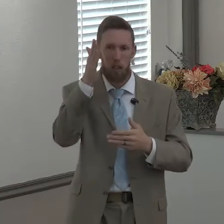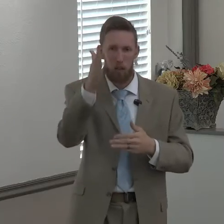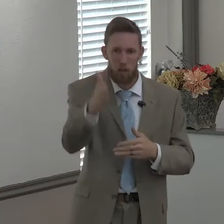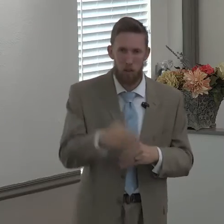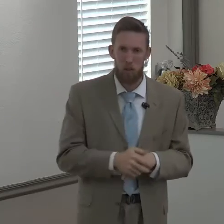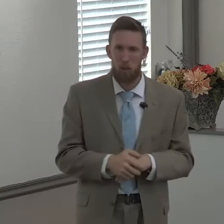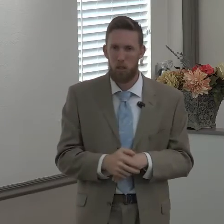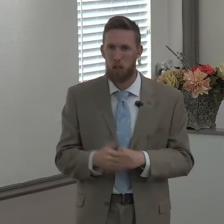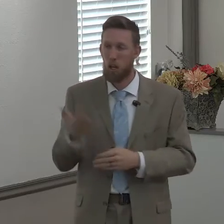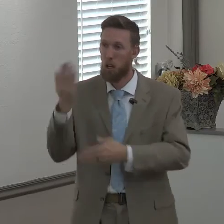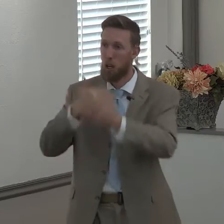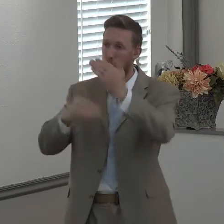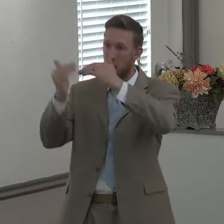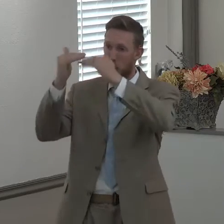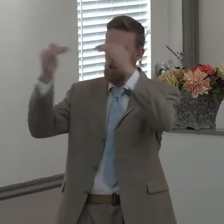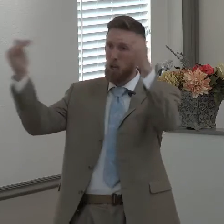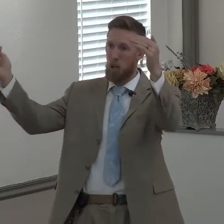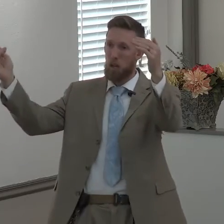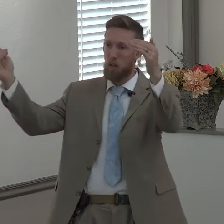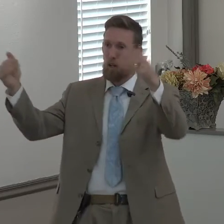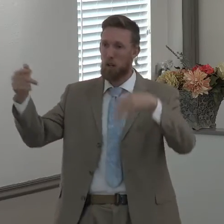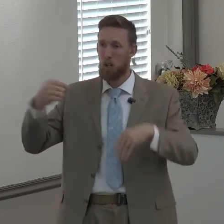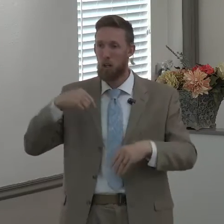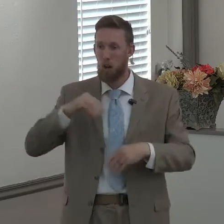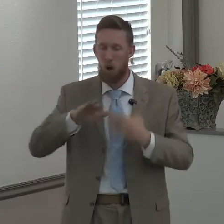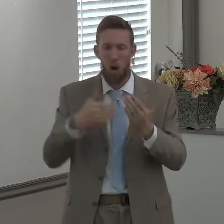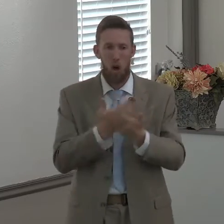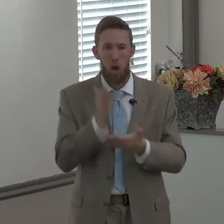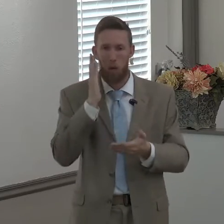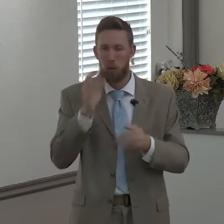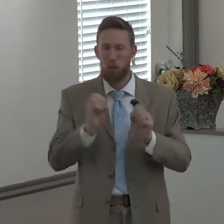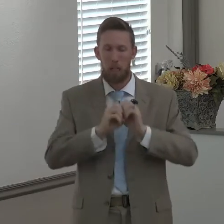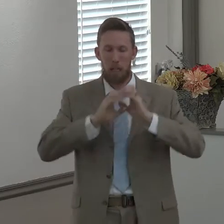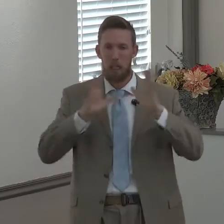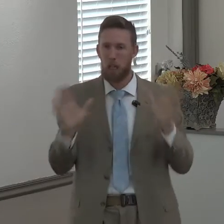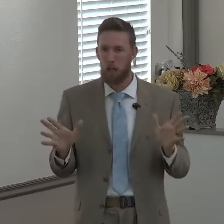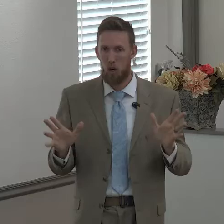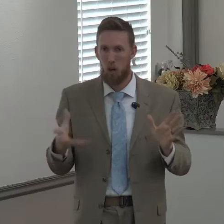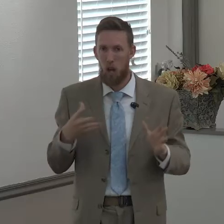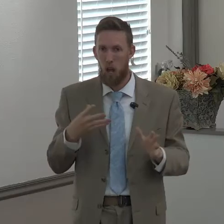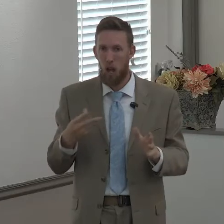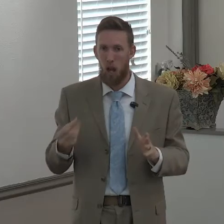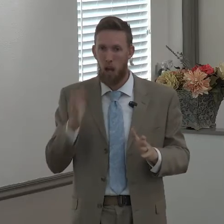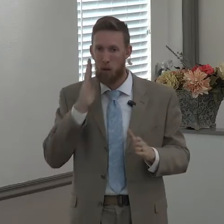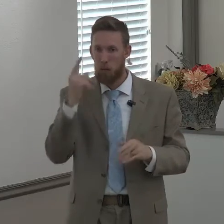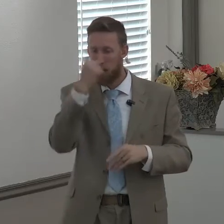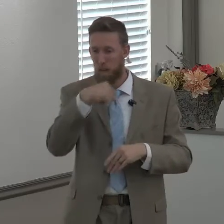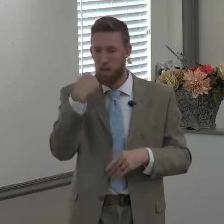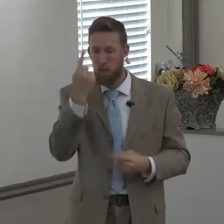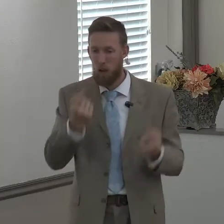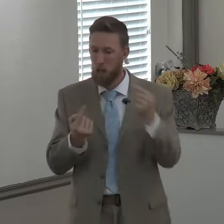known. Here we are on earth, and right now we just dimly see things ahead.